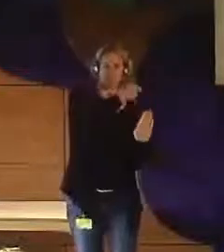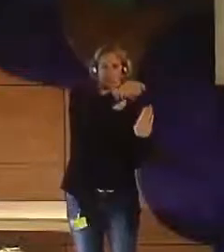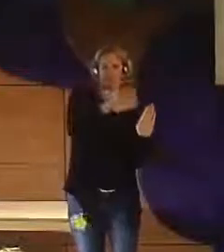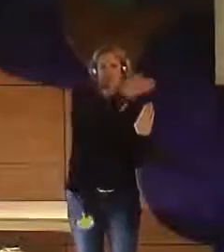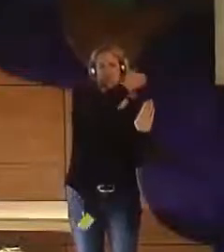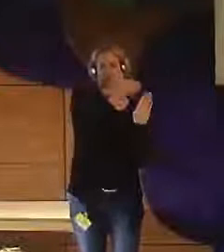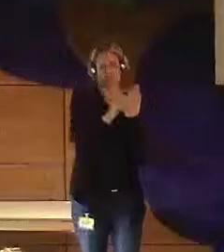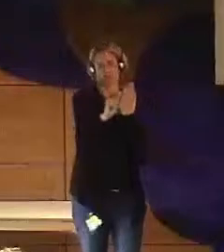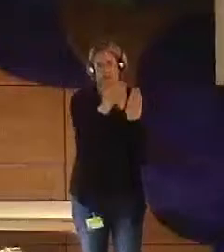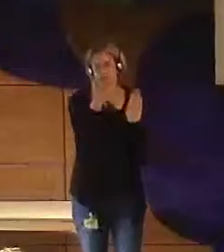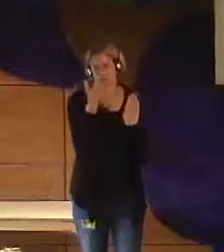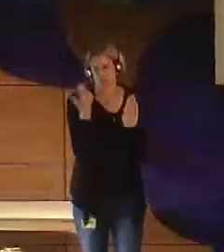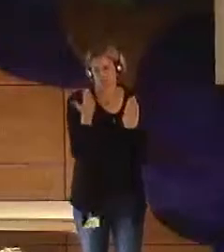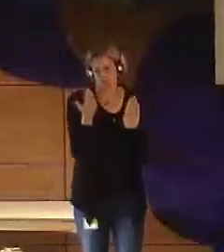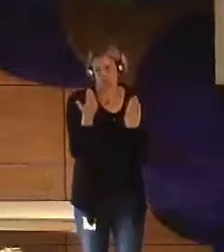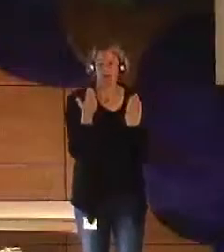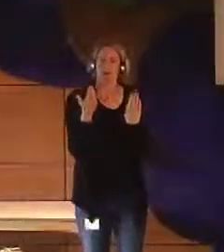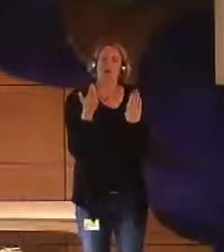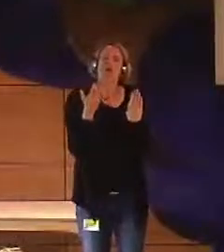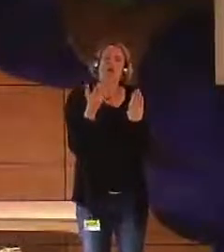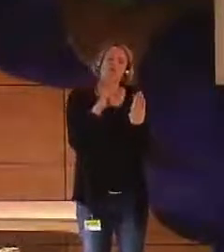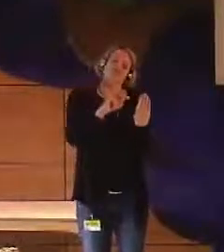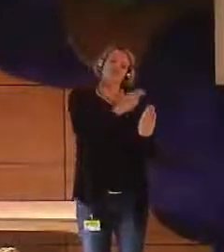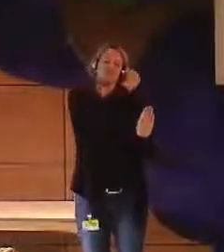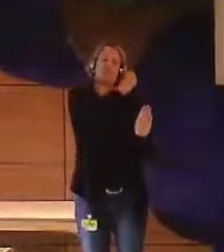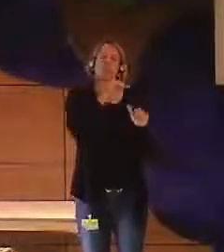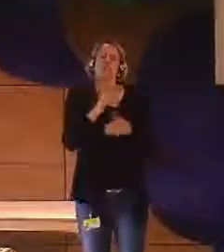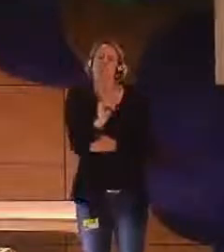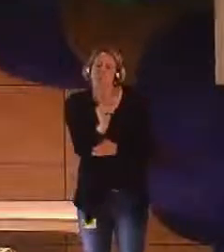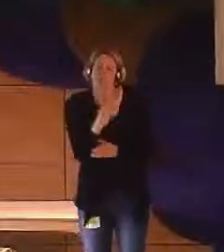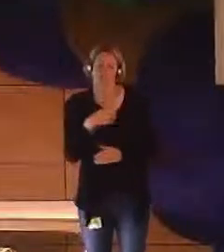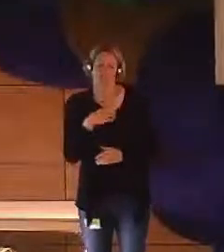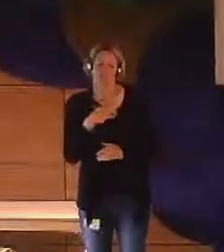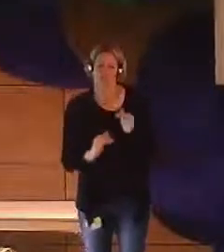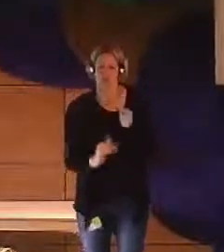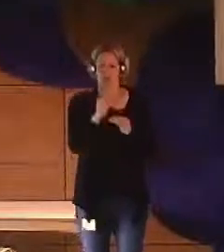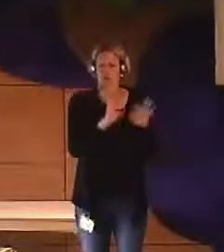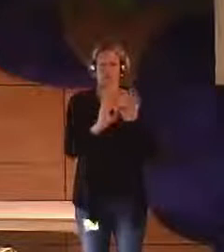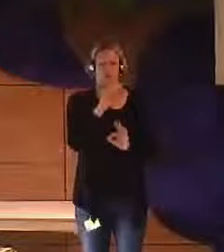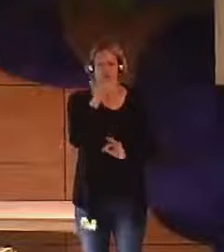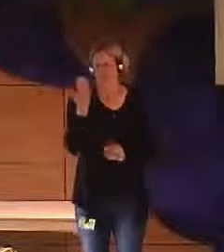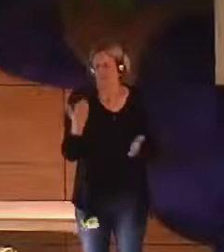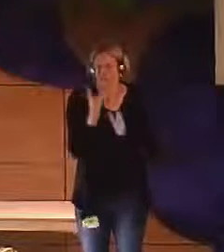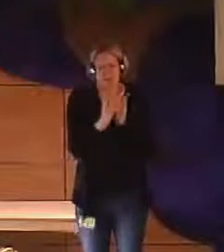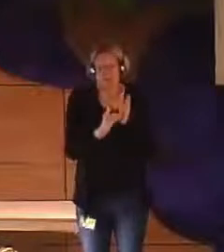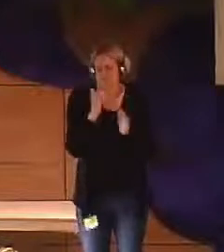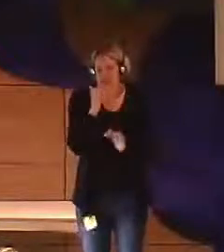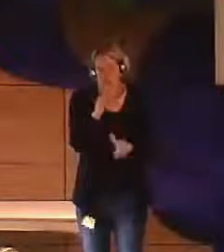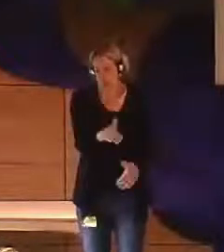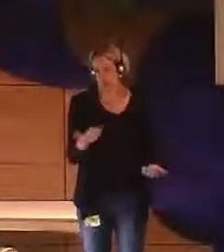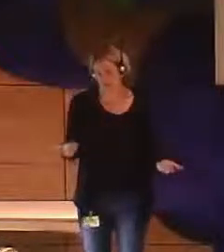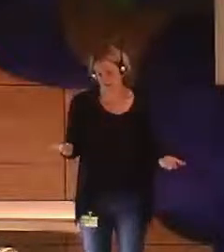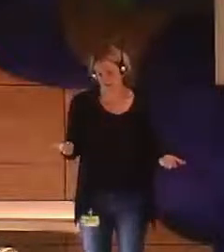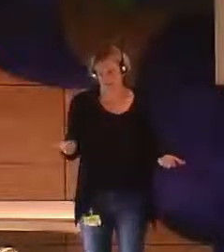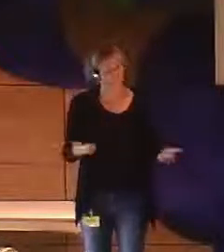term, but there is no long-term data. So this is looking at some of our puberty hormones. So remember, this is seeing what the hormones are like coming out of